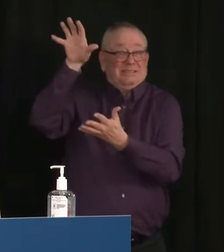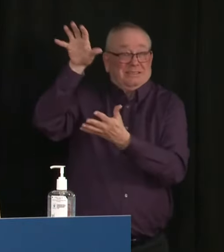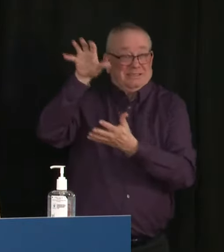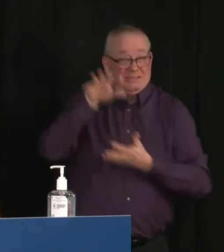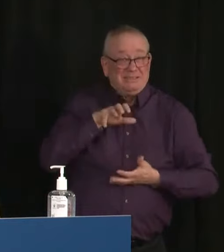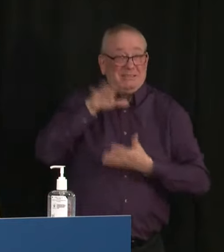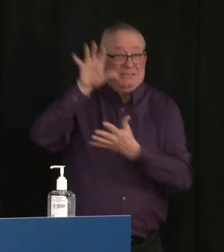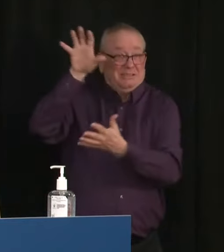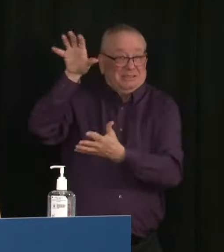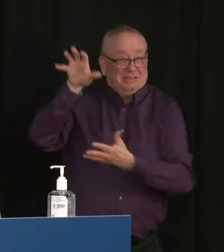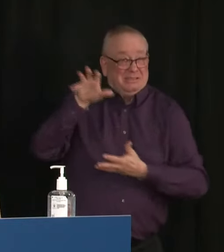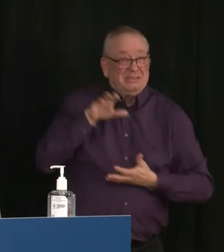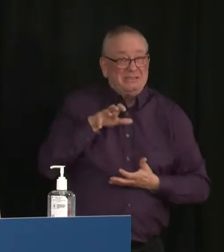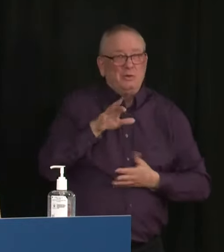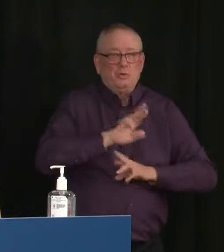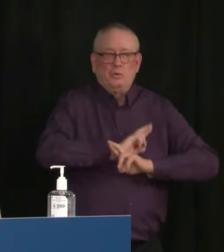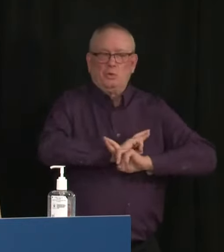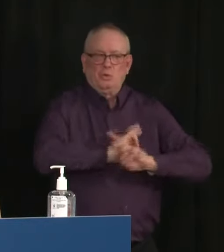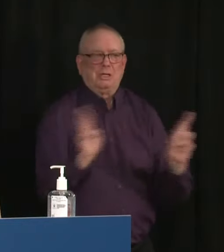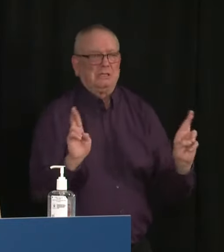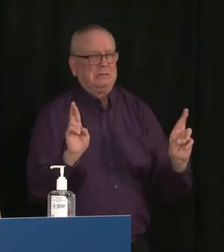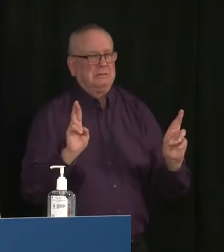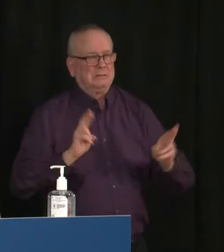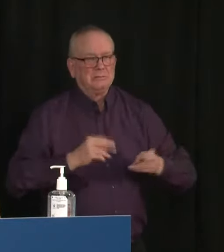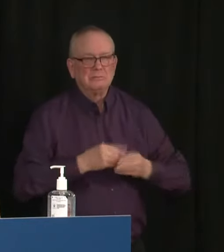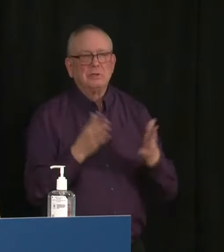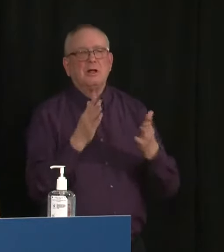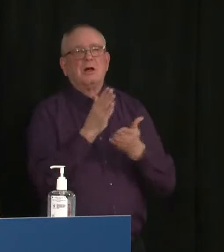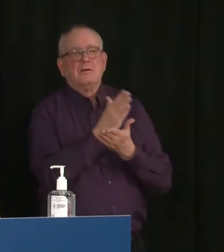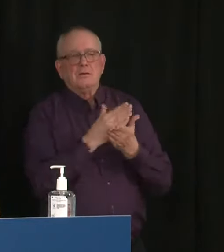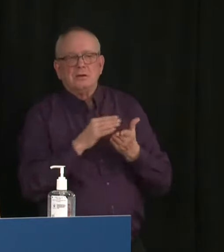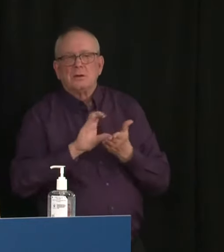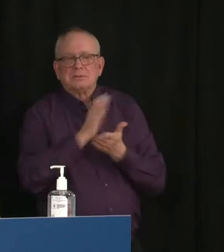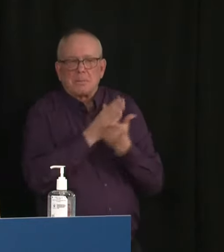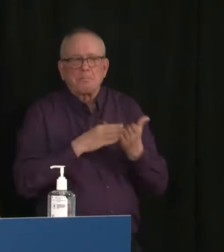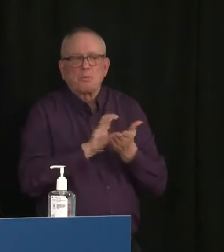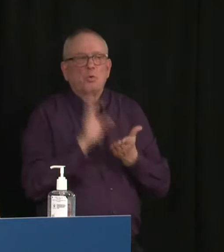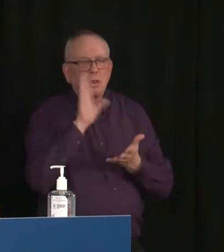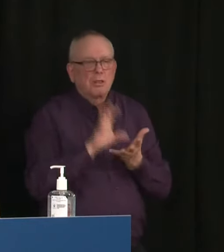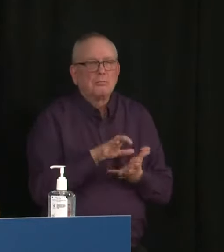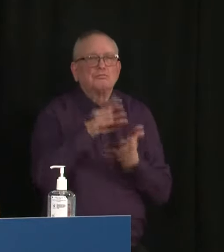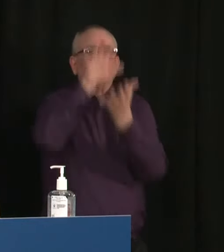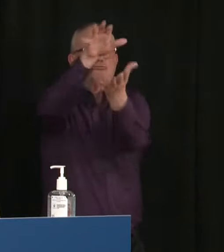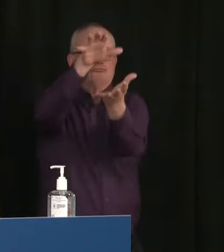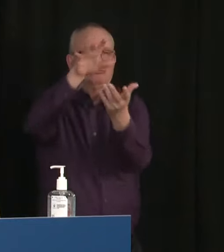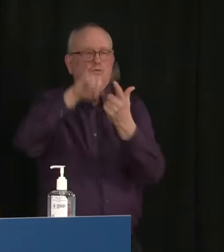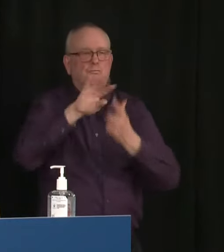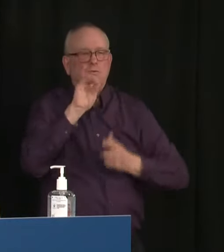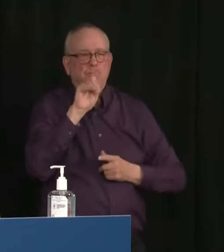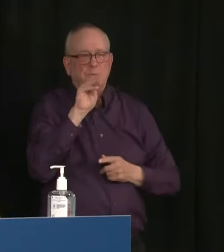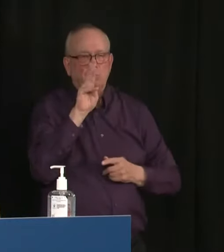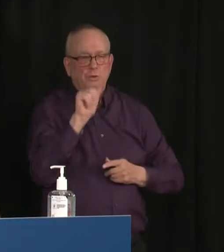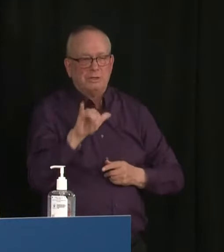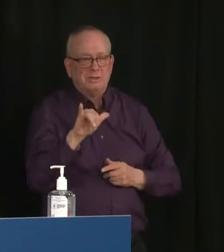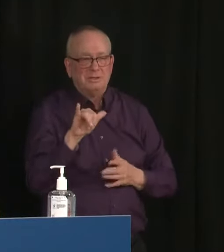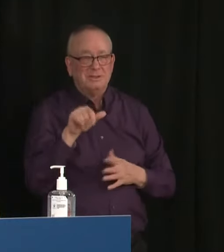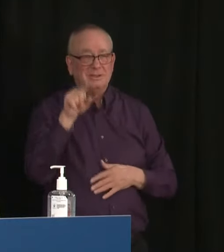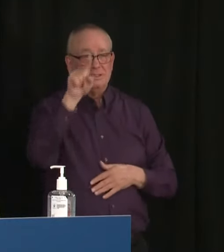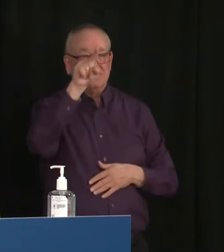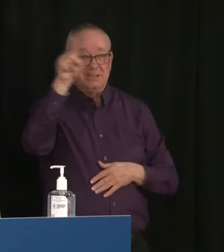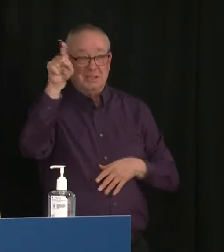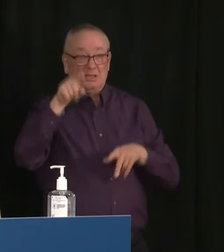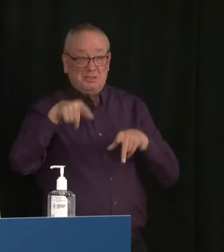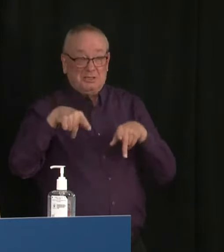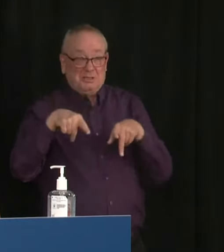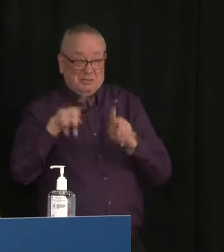weeks, that we are ensuring that portions of that go to Fort McMurray so that those who are eligible are able to receive a vaccine as soon as